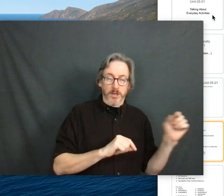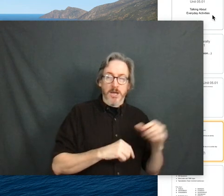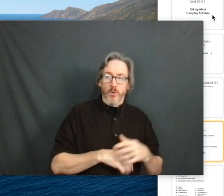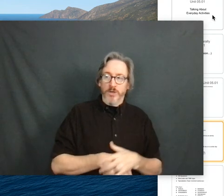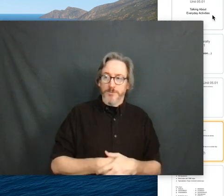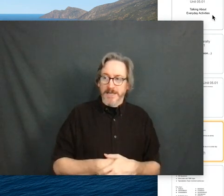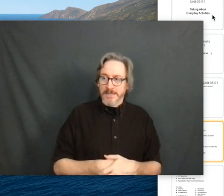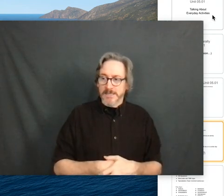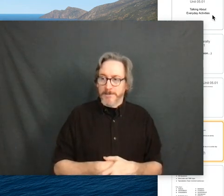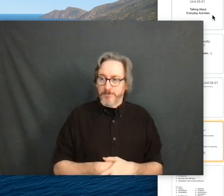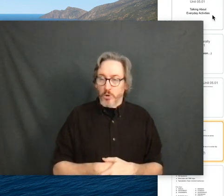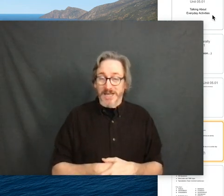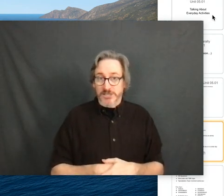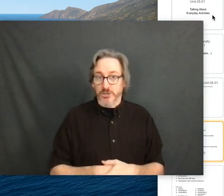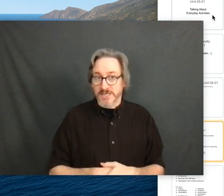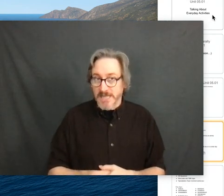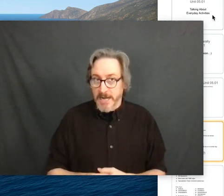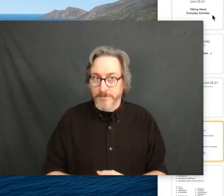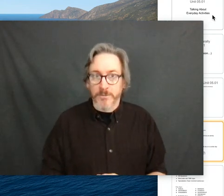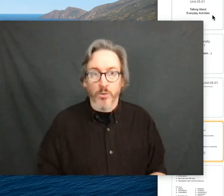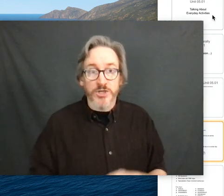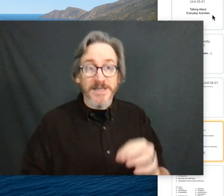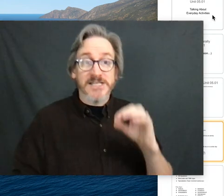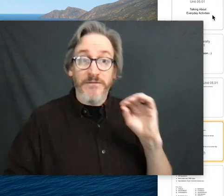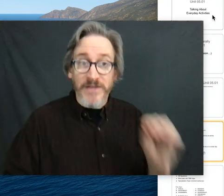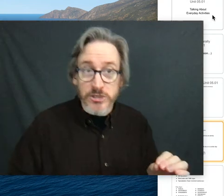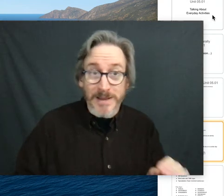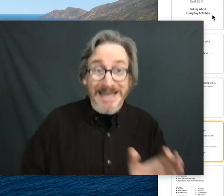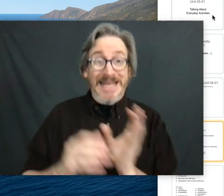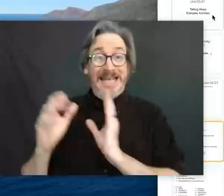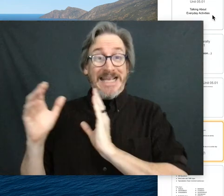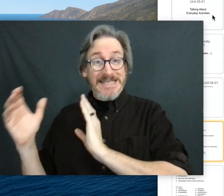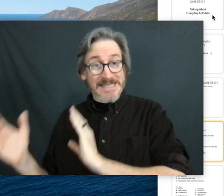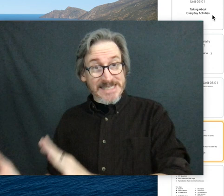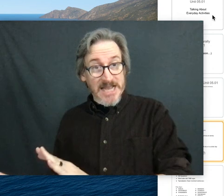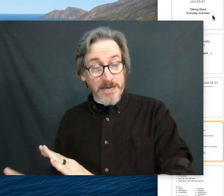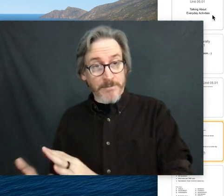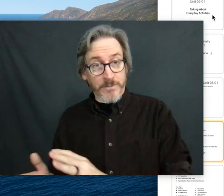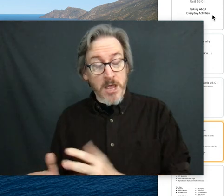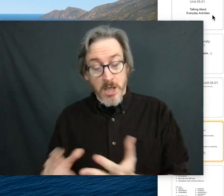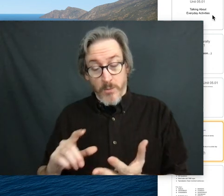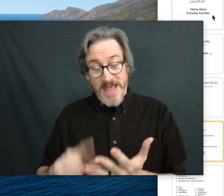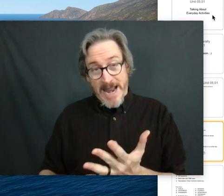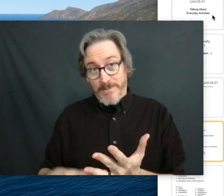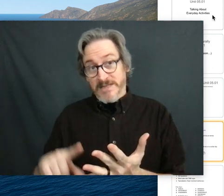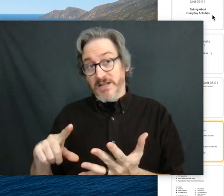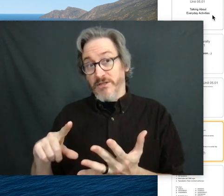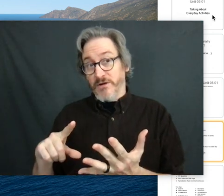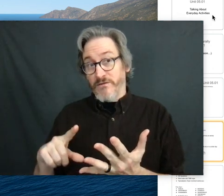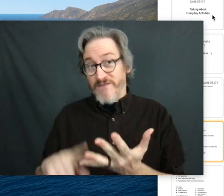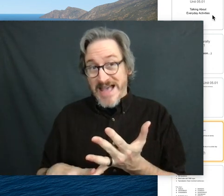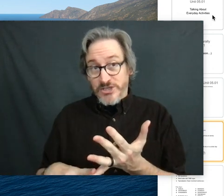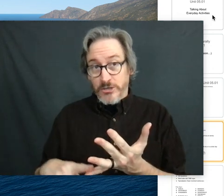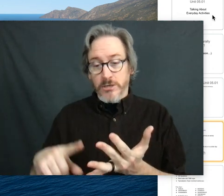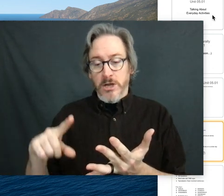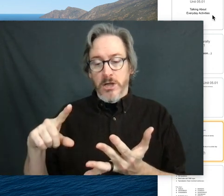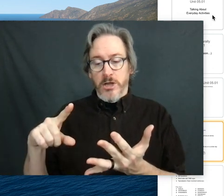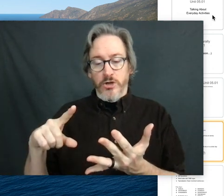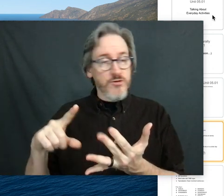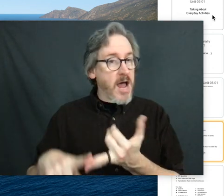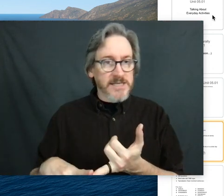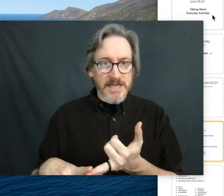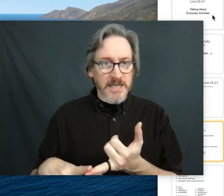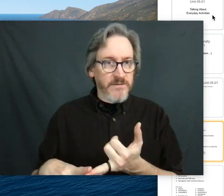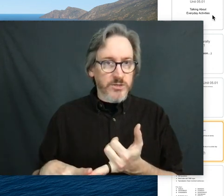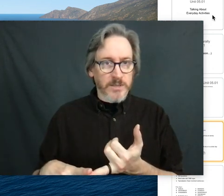word, which means, or a lexical sign, which means the finger spelling is the sign. When that happens, they're faster.